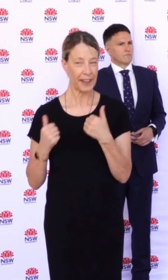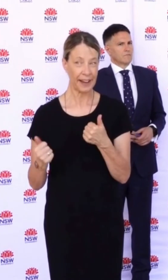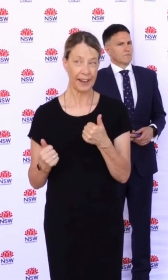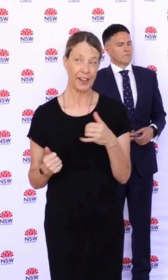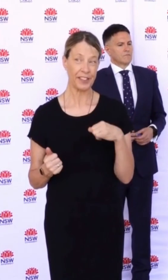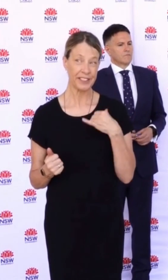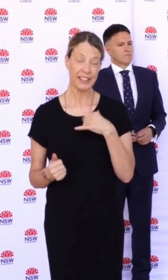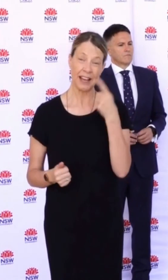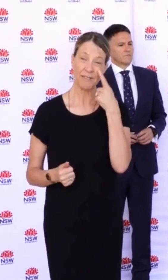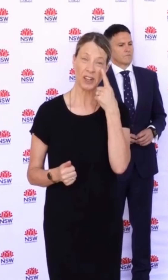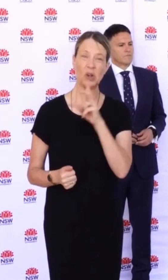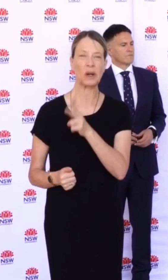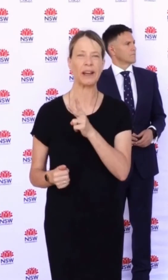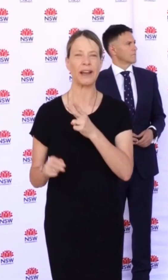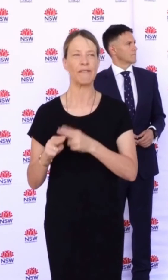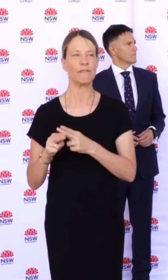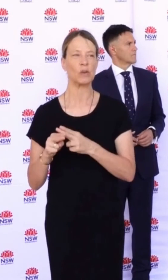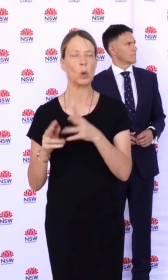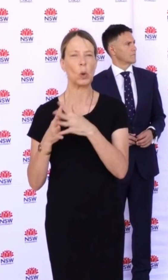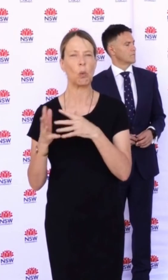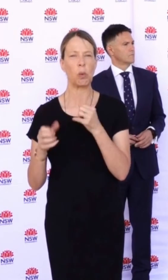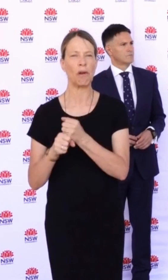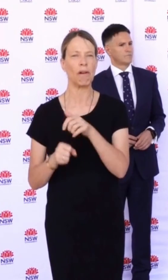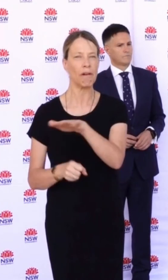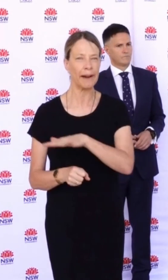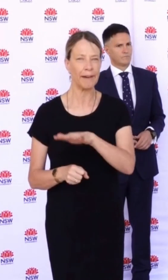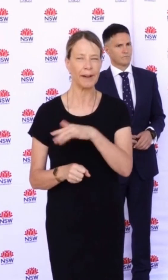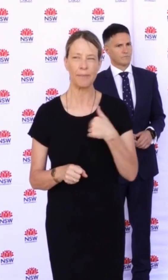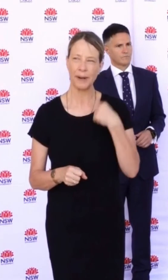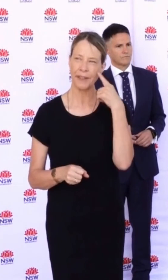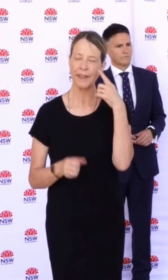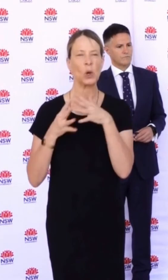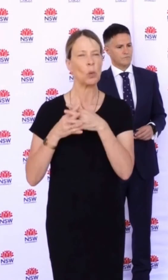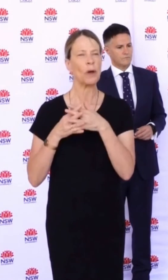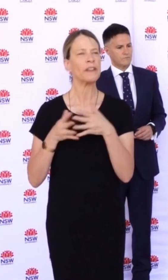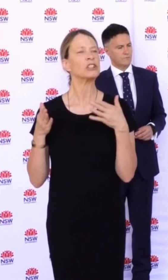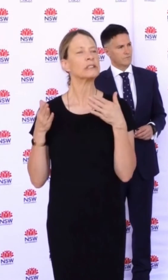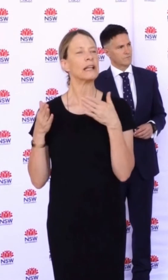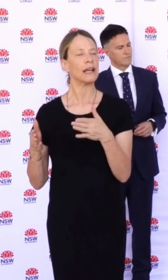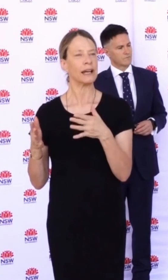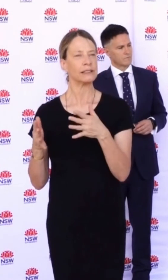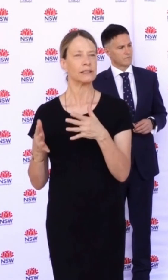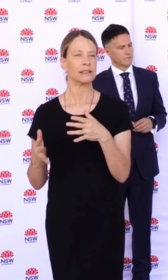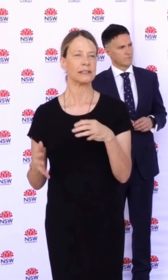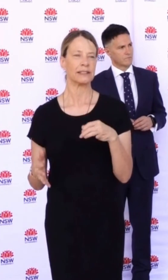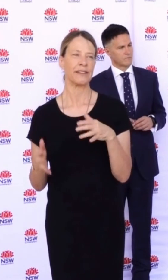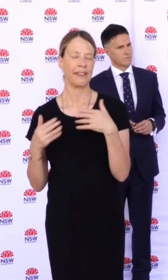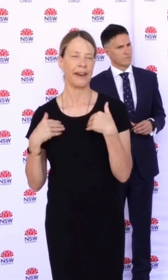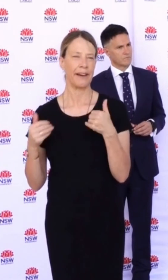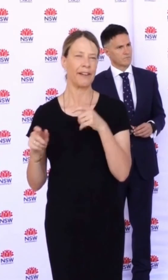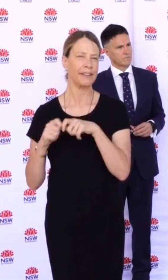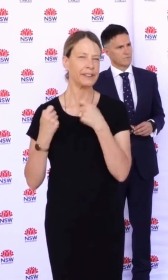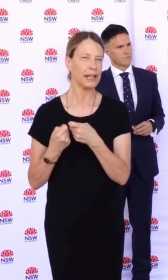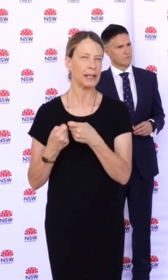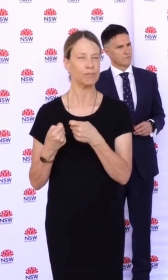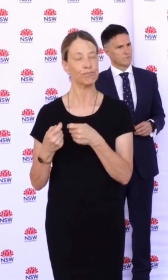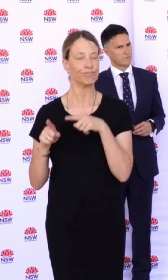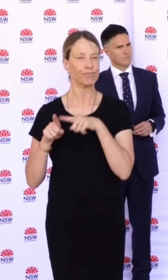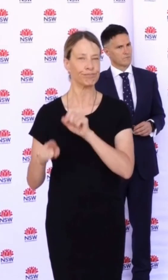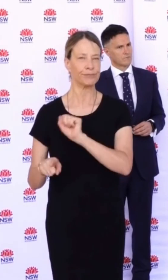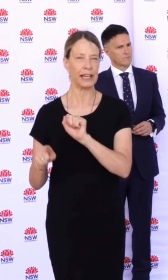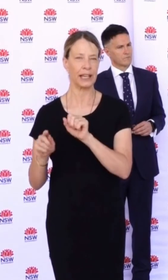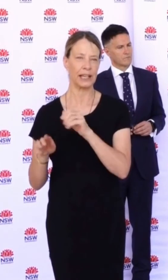as part of Greater Sydney. The restrictions are not overly onerous for all of us in Greater Sydney. I have to say that as I move around,